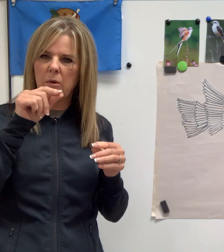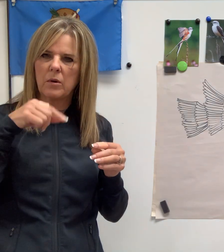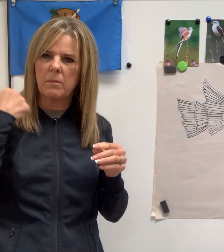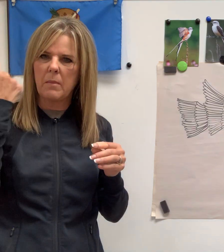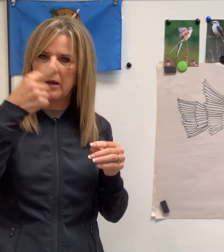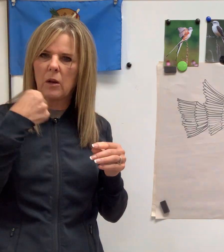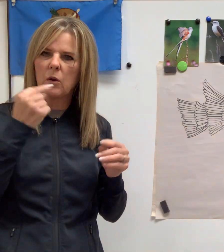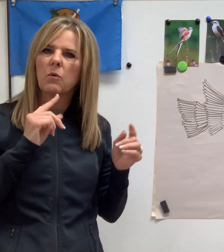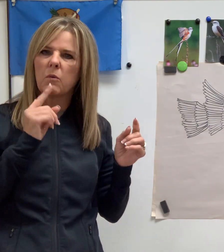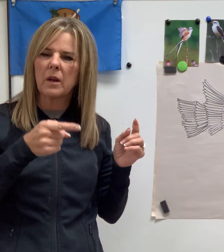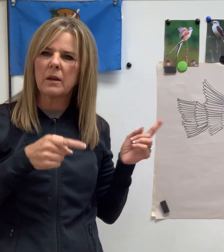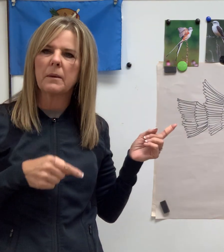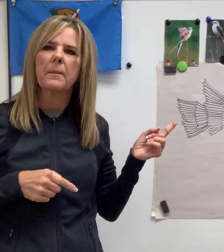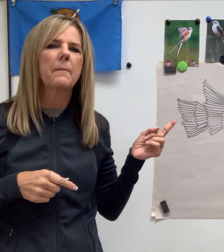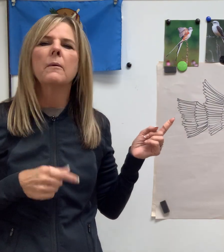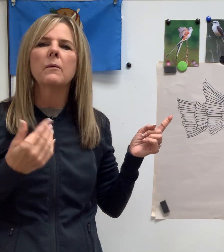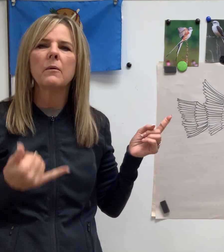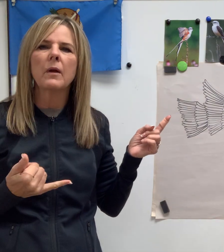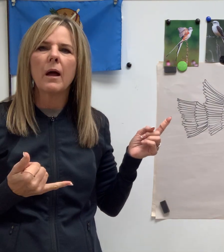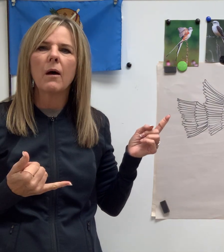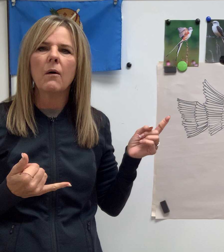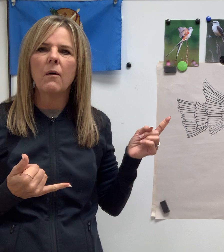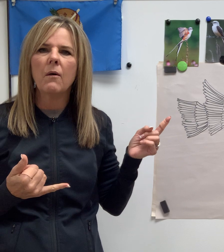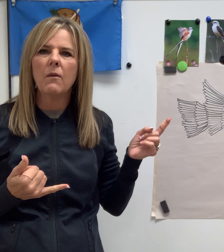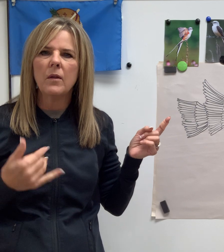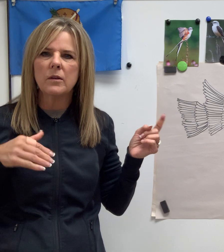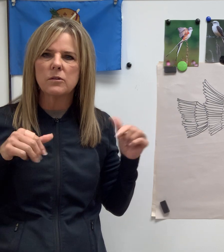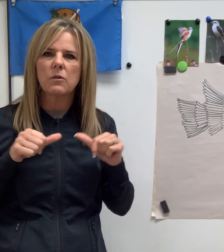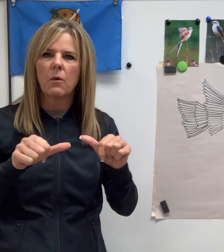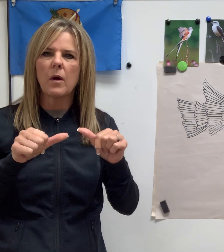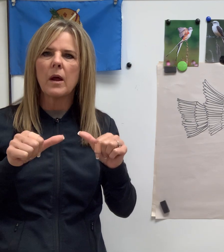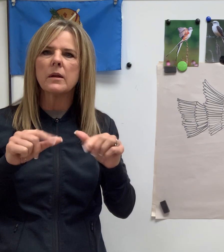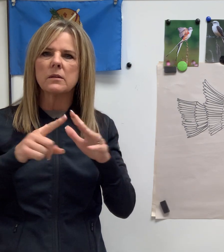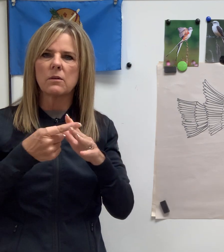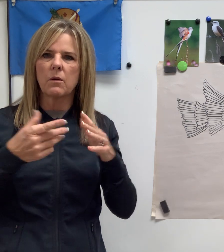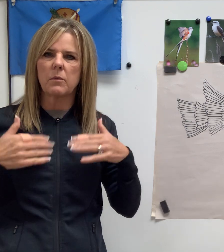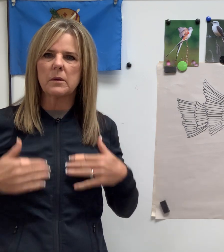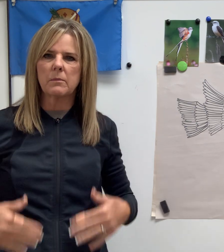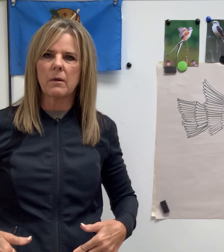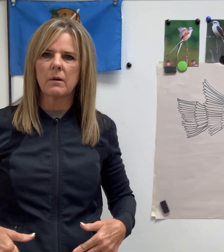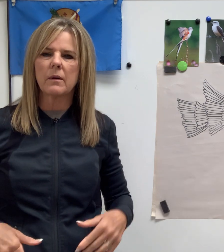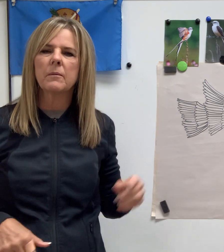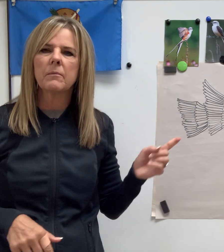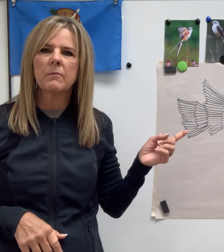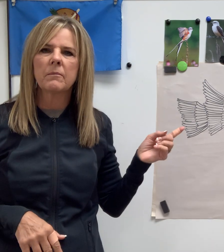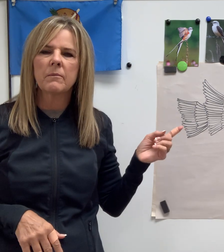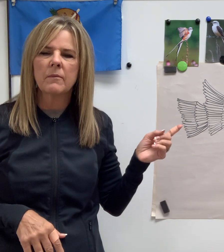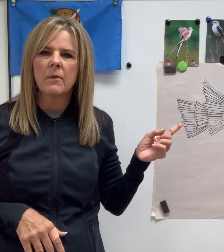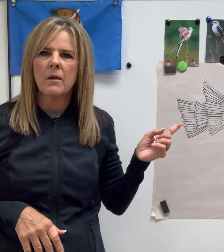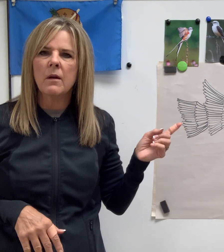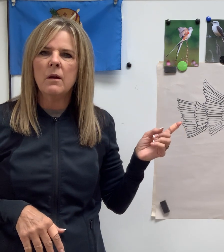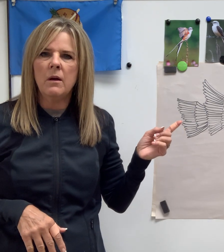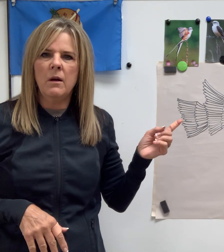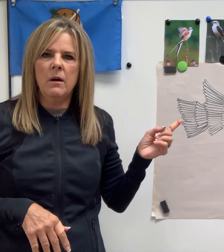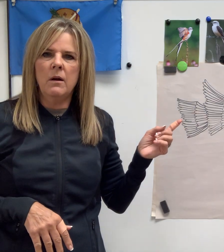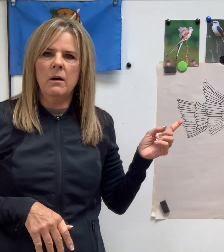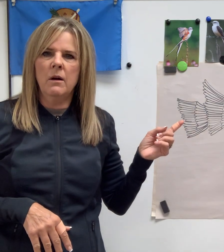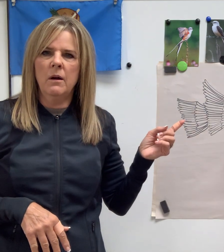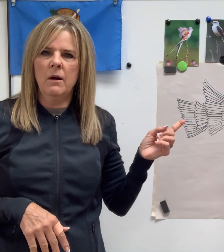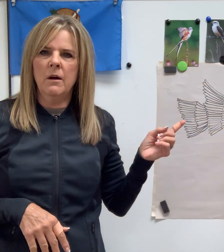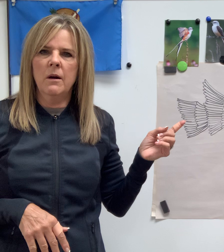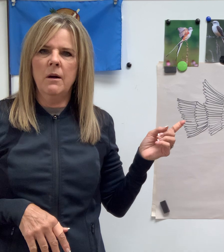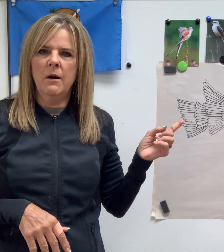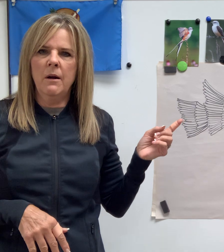really realistic, okay? So now let's go ahead and start with his body. We are gonna make, starting up here,